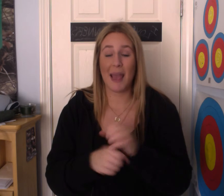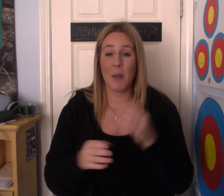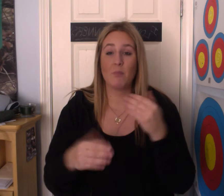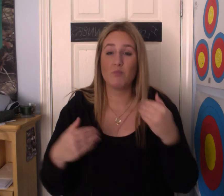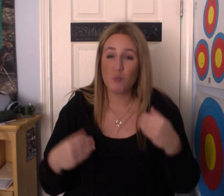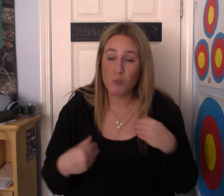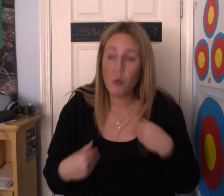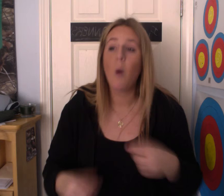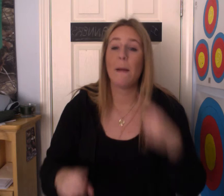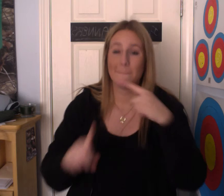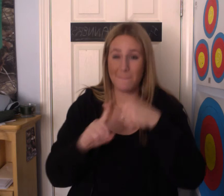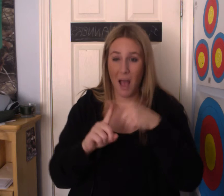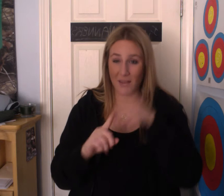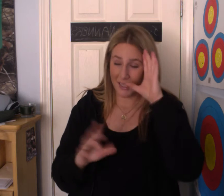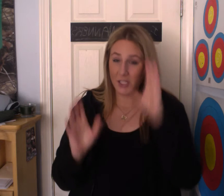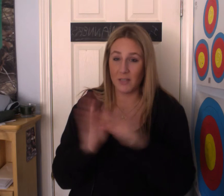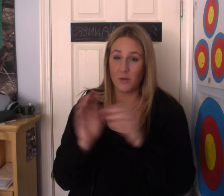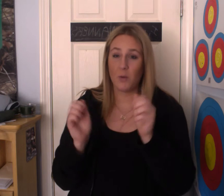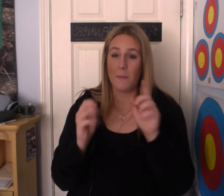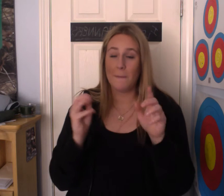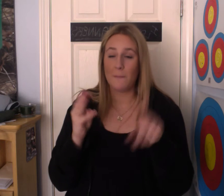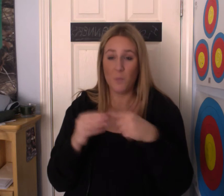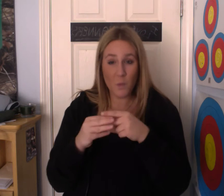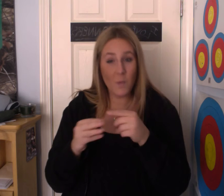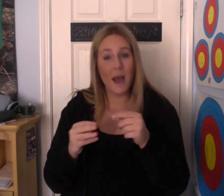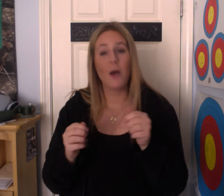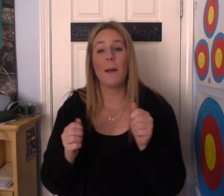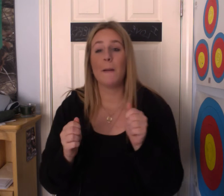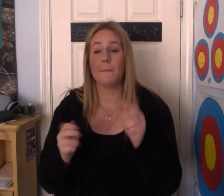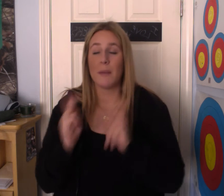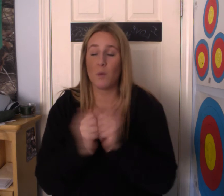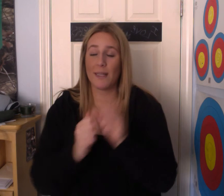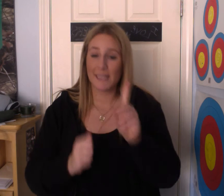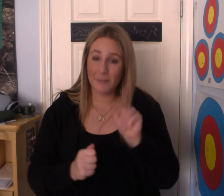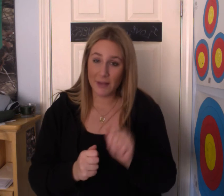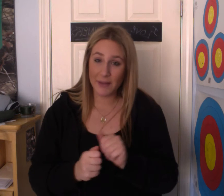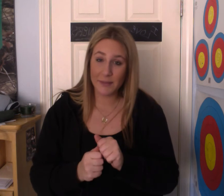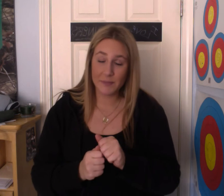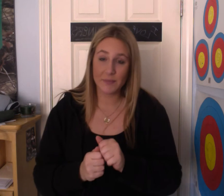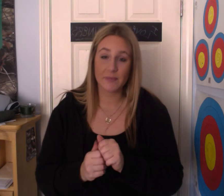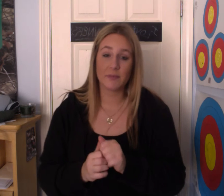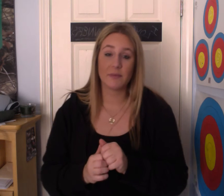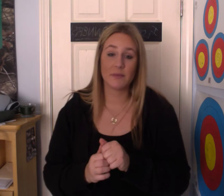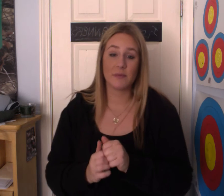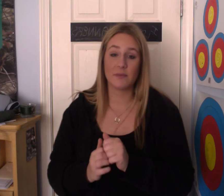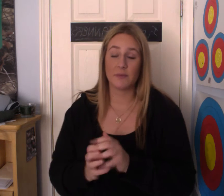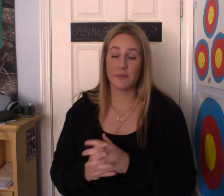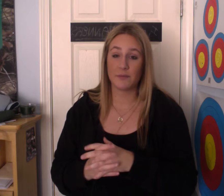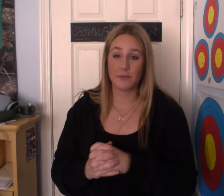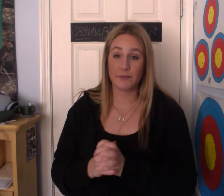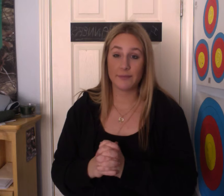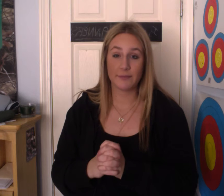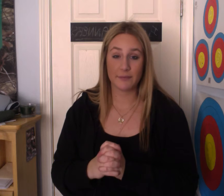life. Perhaps if there were more positive images, it would foster less hate on the internet. Or maybe